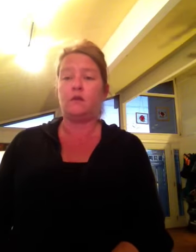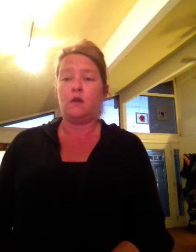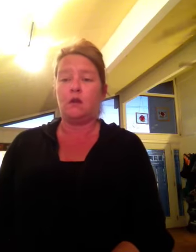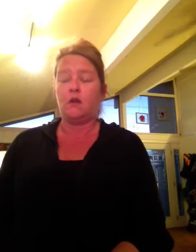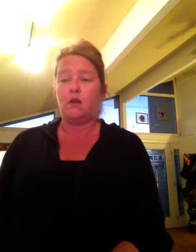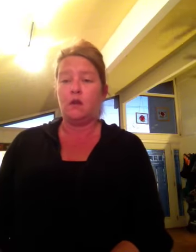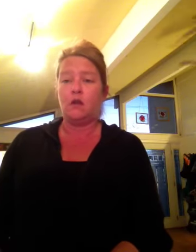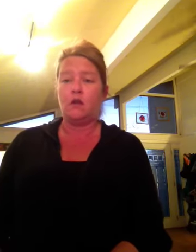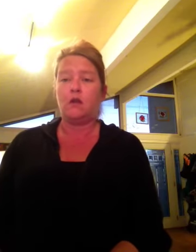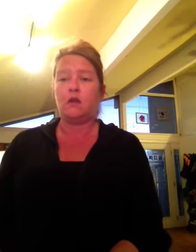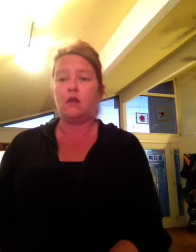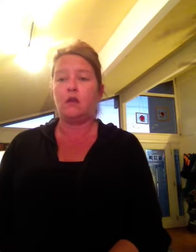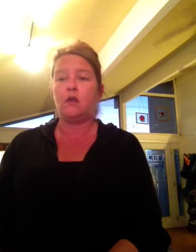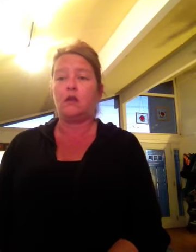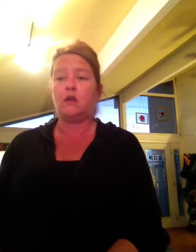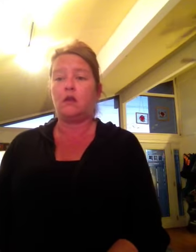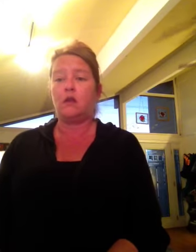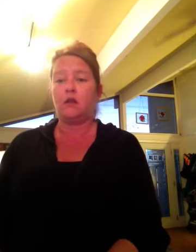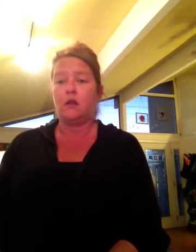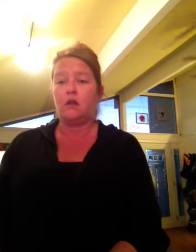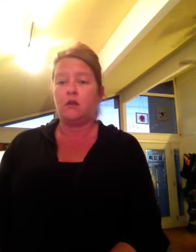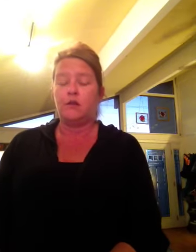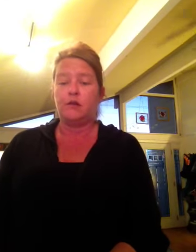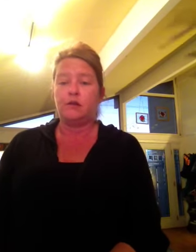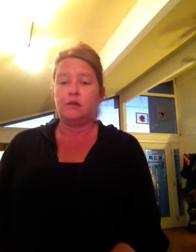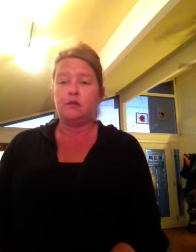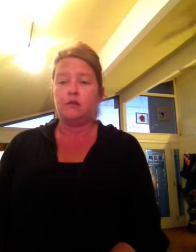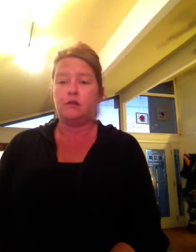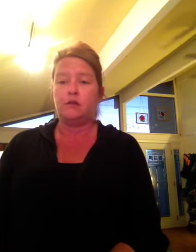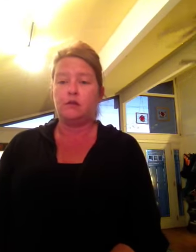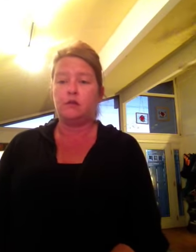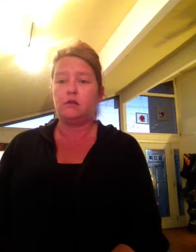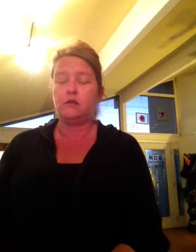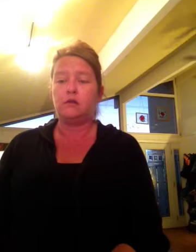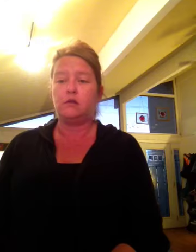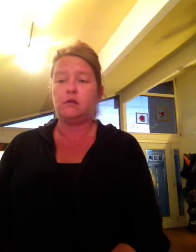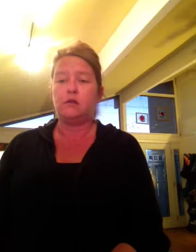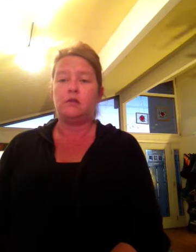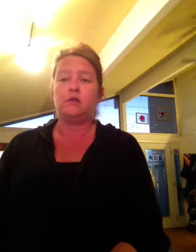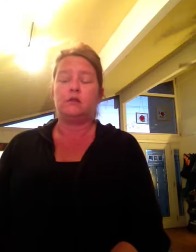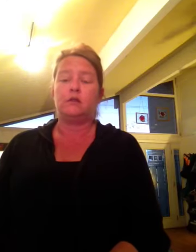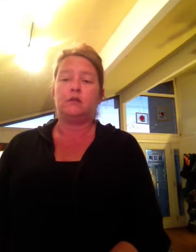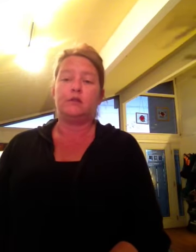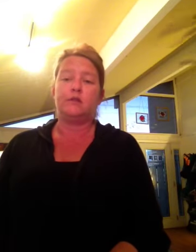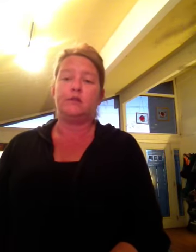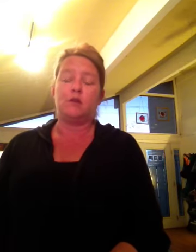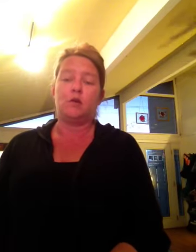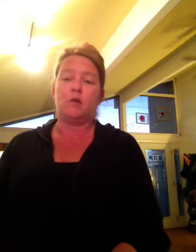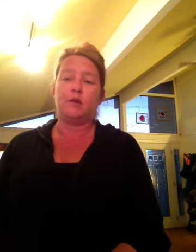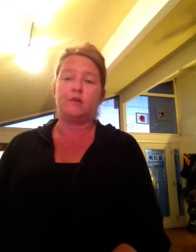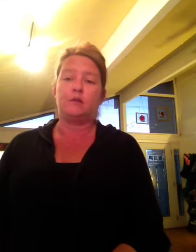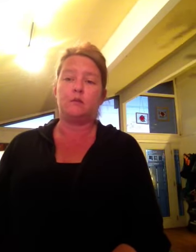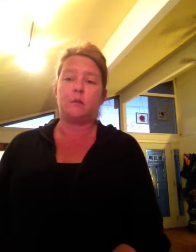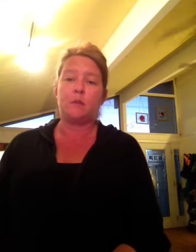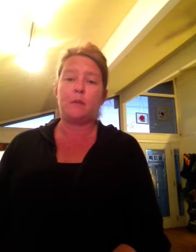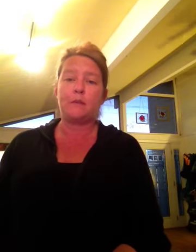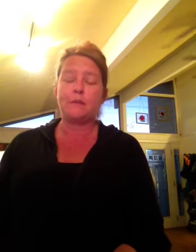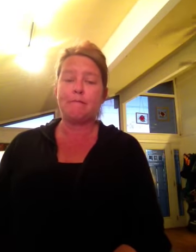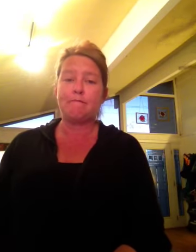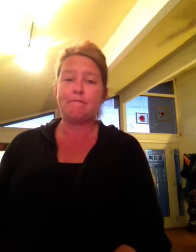on the balance. For instance, if your bill totals $70, but you only have $50